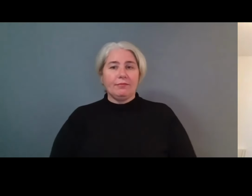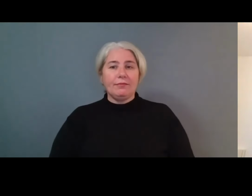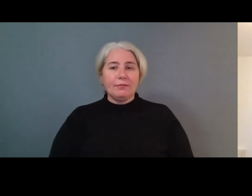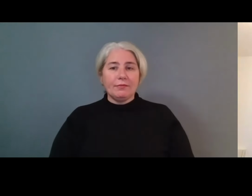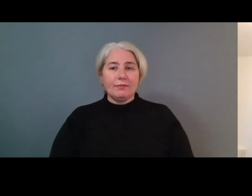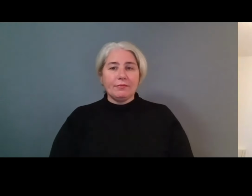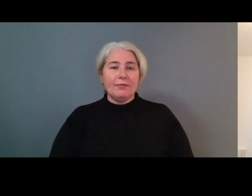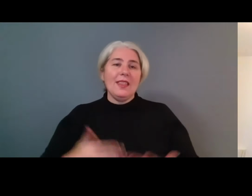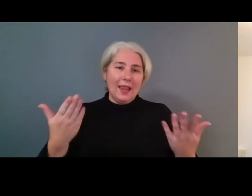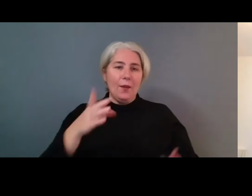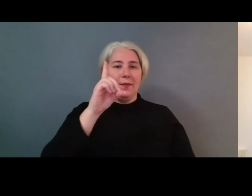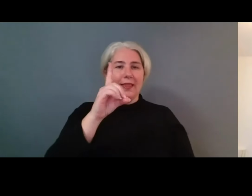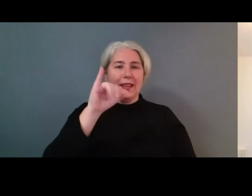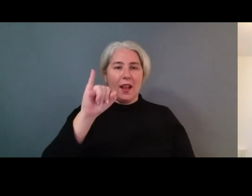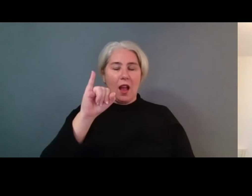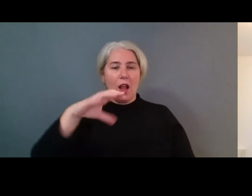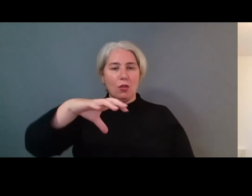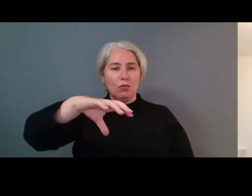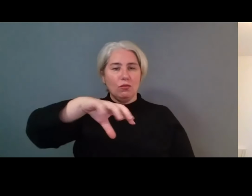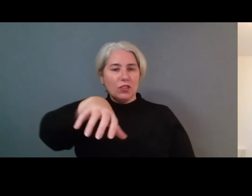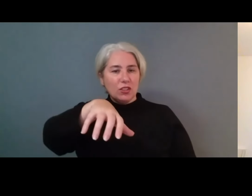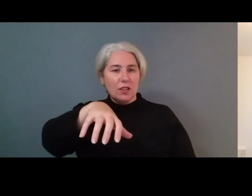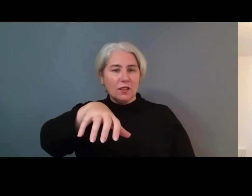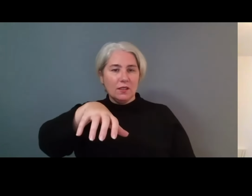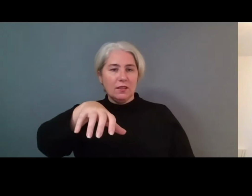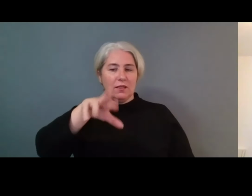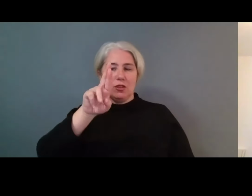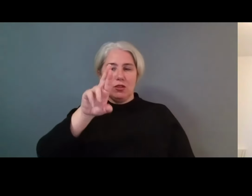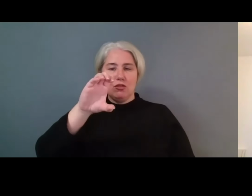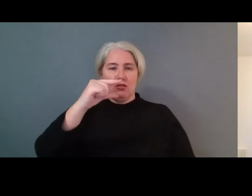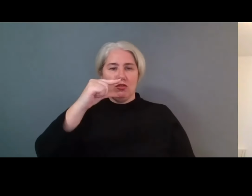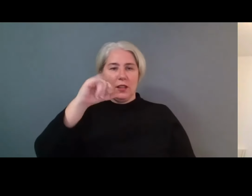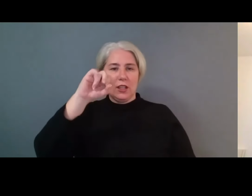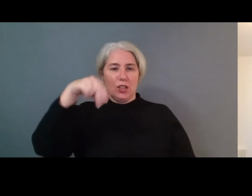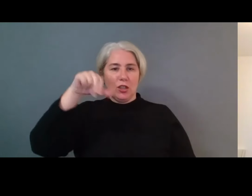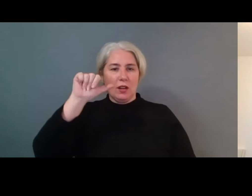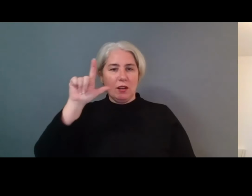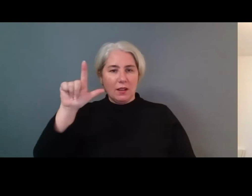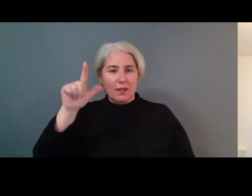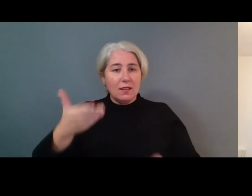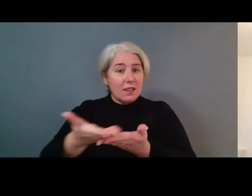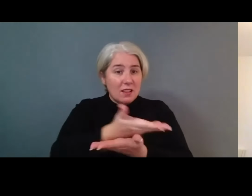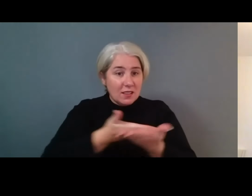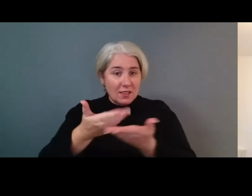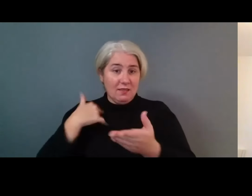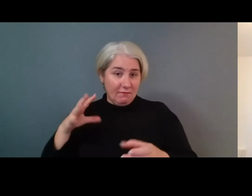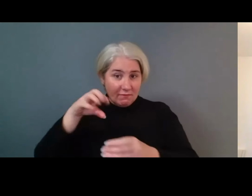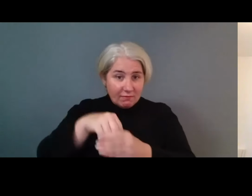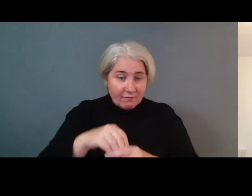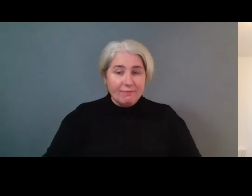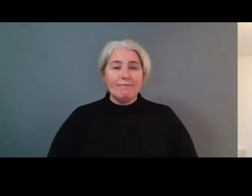DI regional consultations, for example. And also I took part in